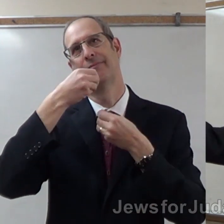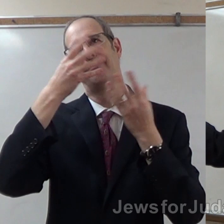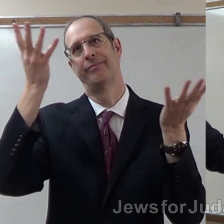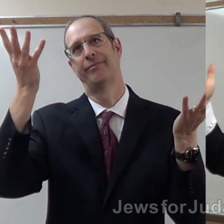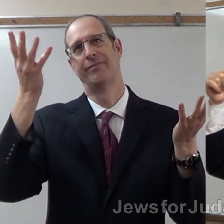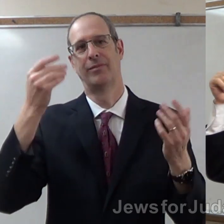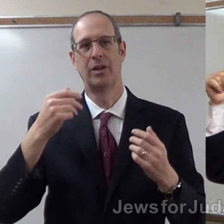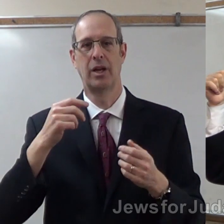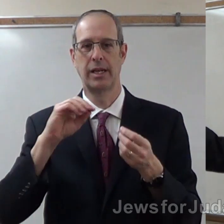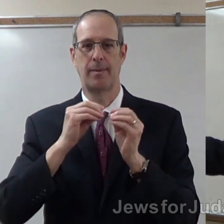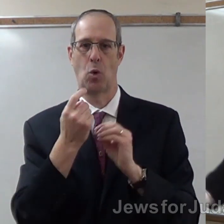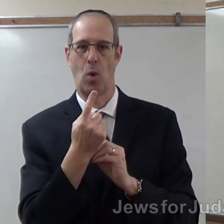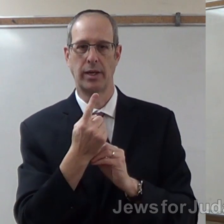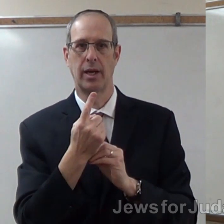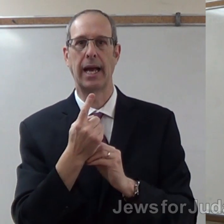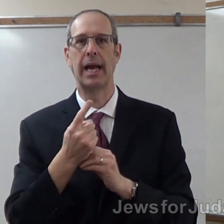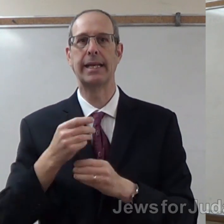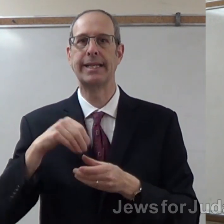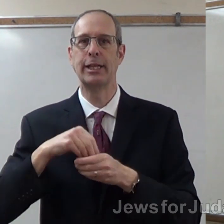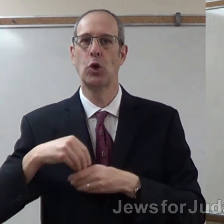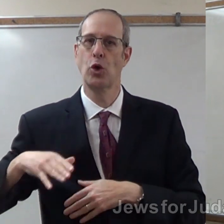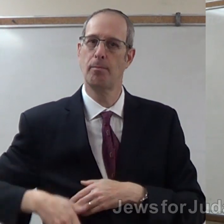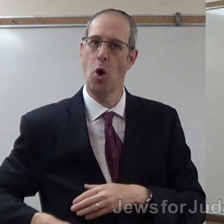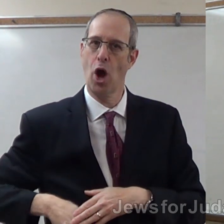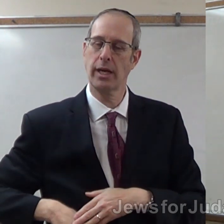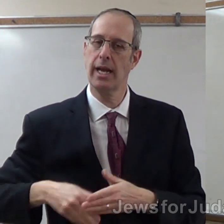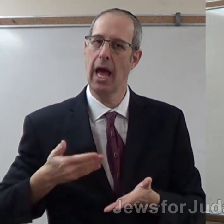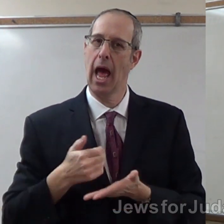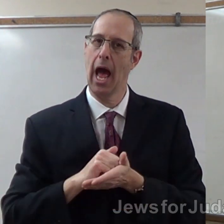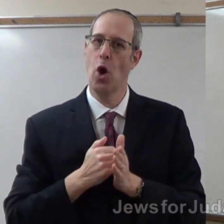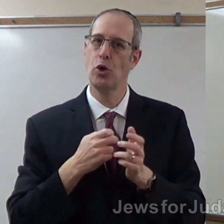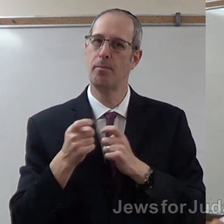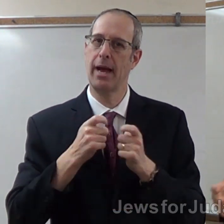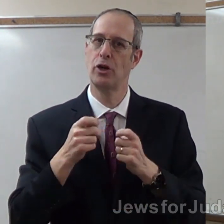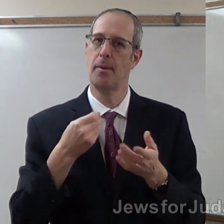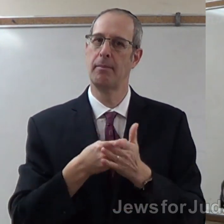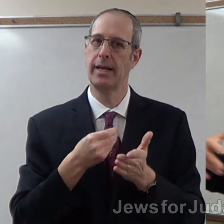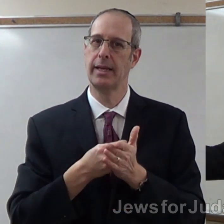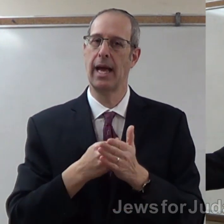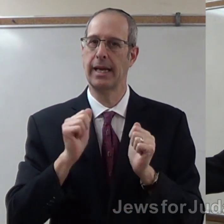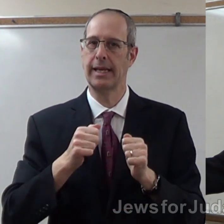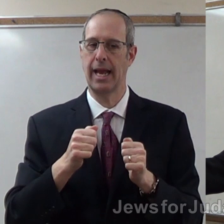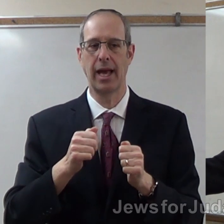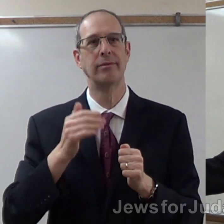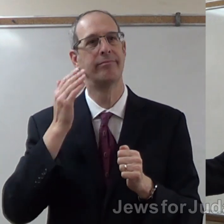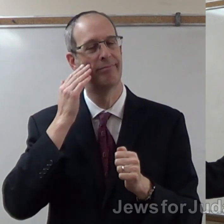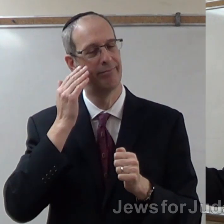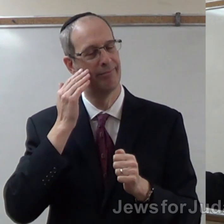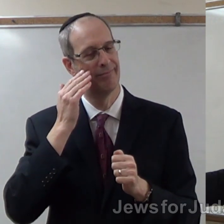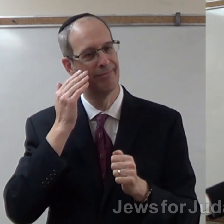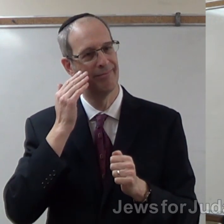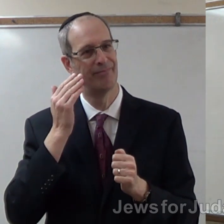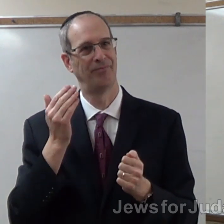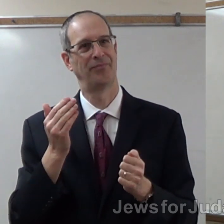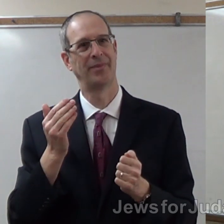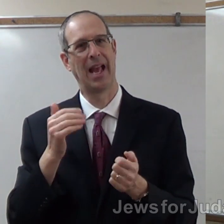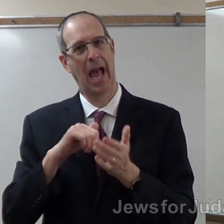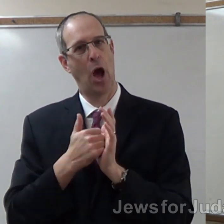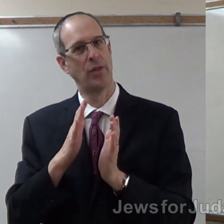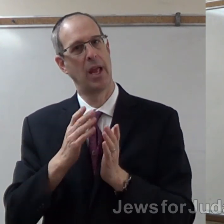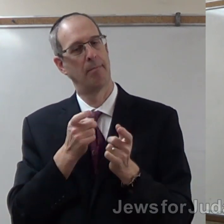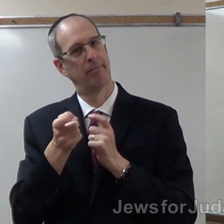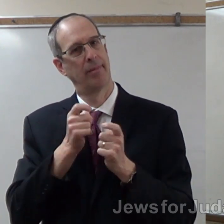number one is kiso, your pocket, how you handle money. You could tell a lot about a person, how they handle their